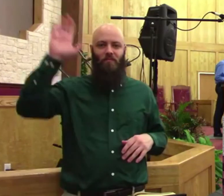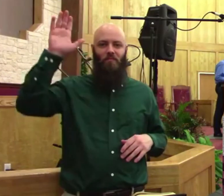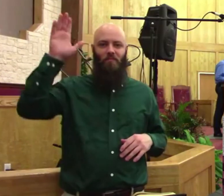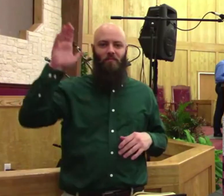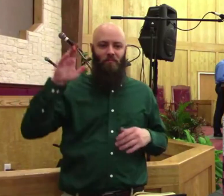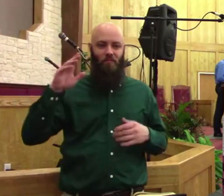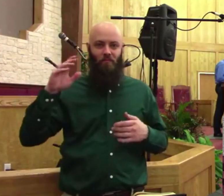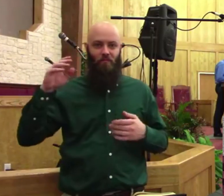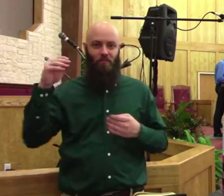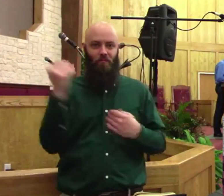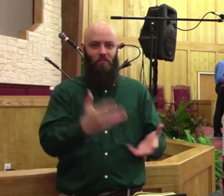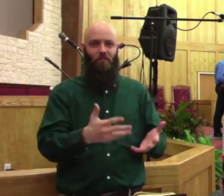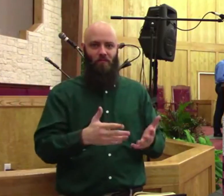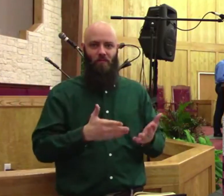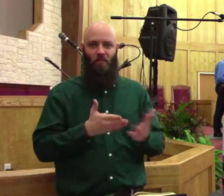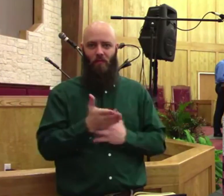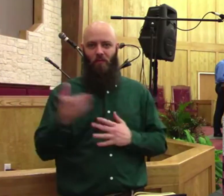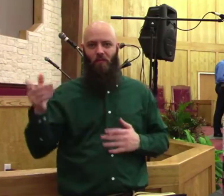prophet,